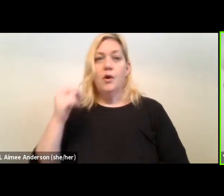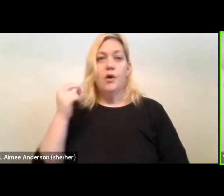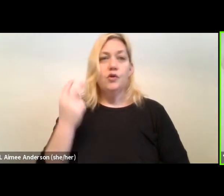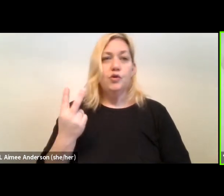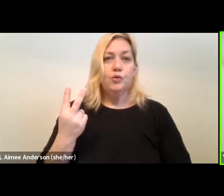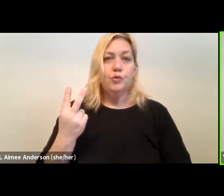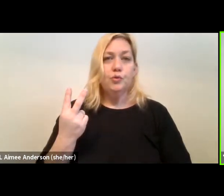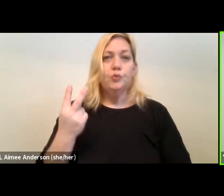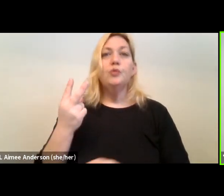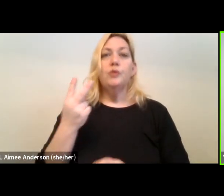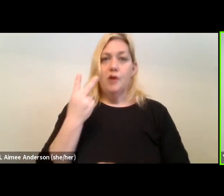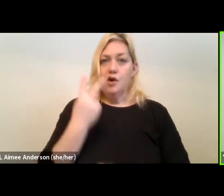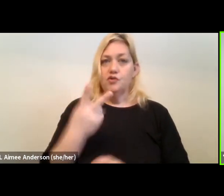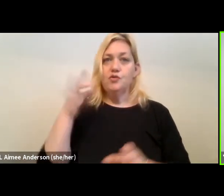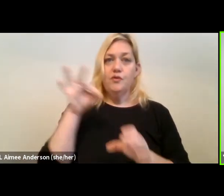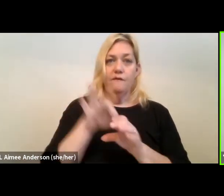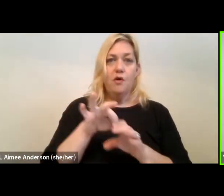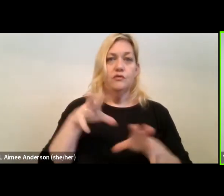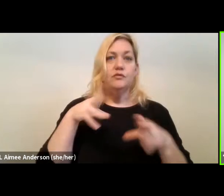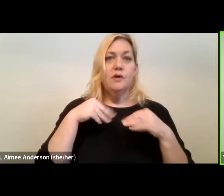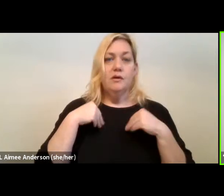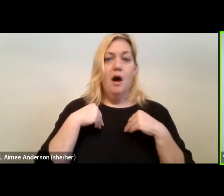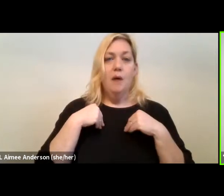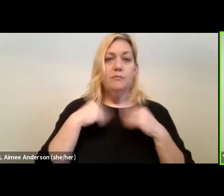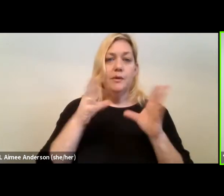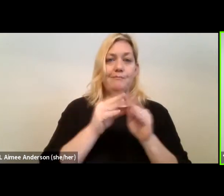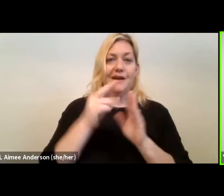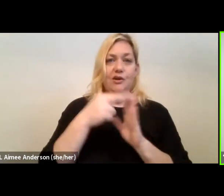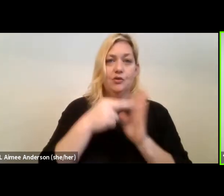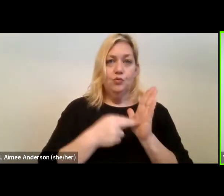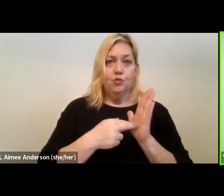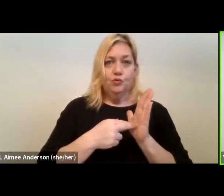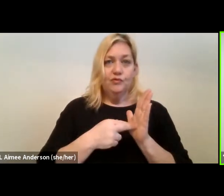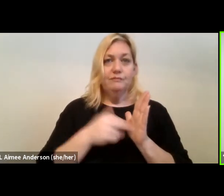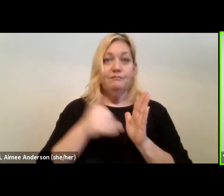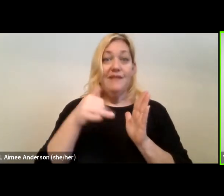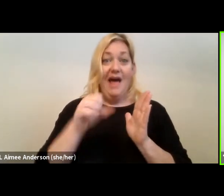Two. All right, let's now lower those hands.